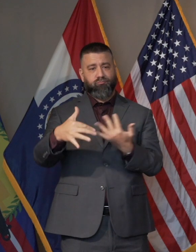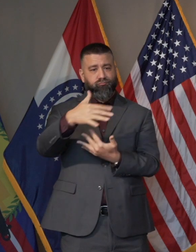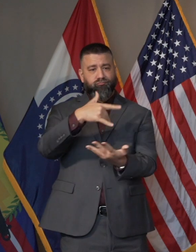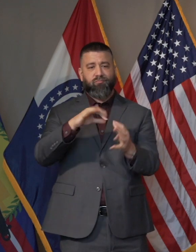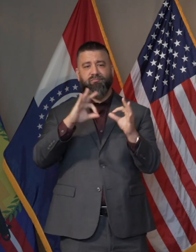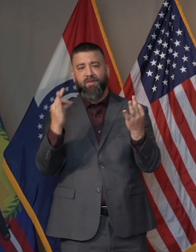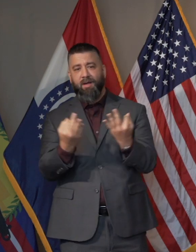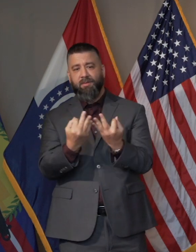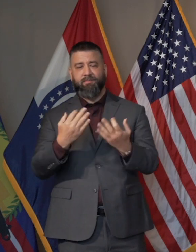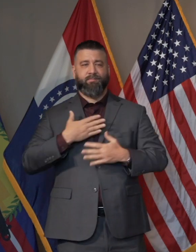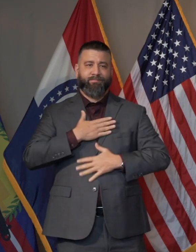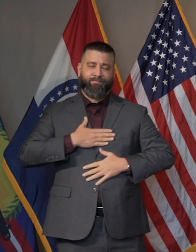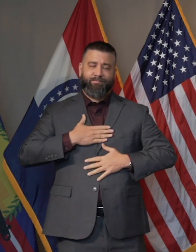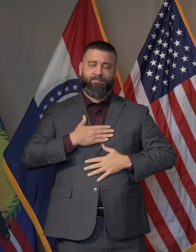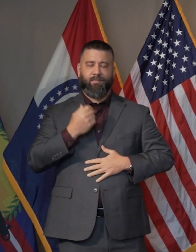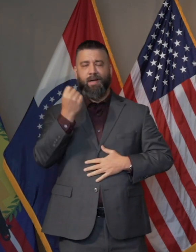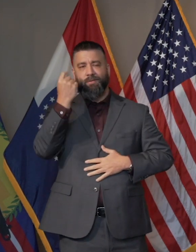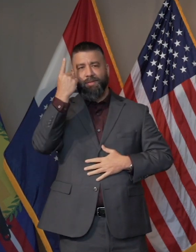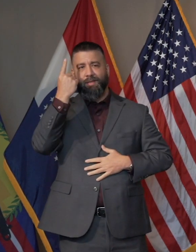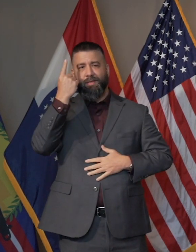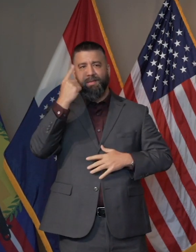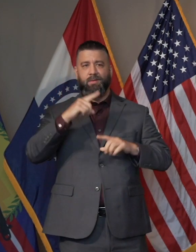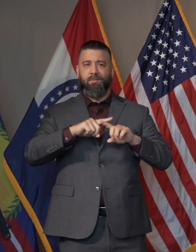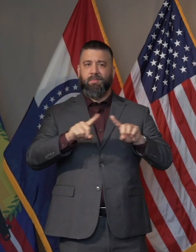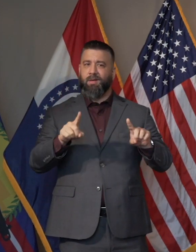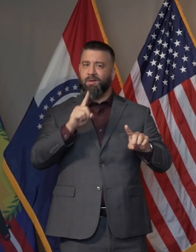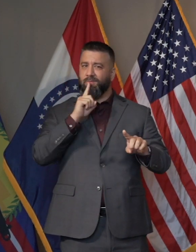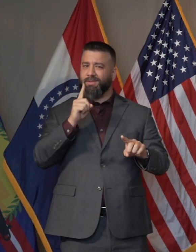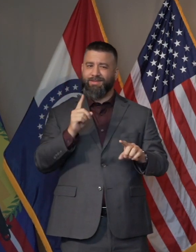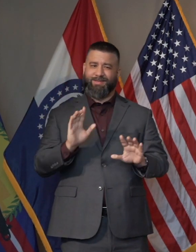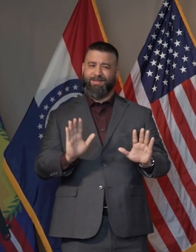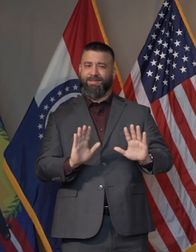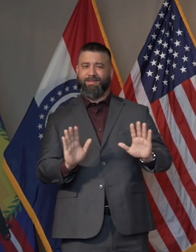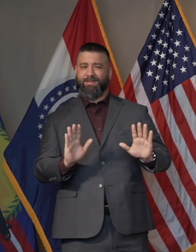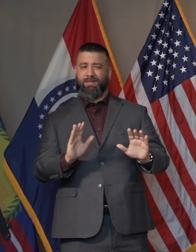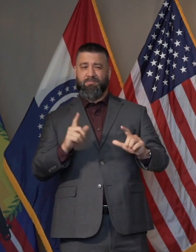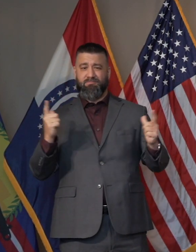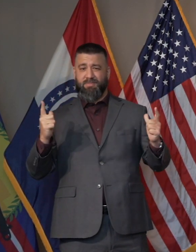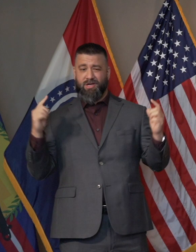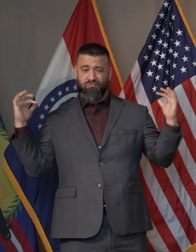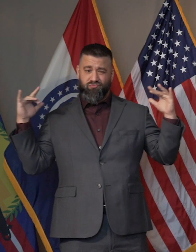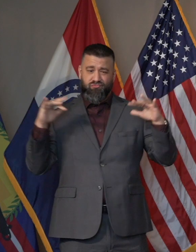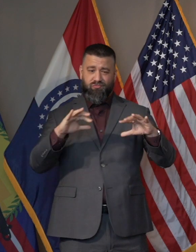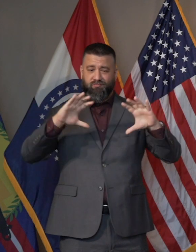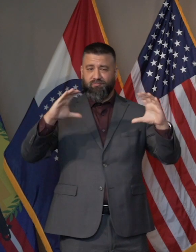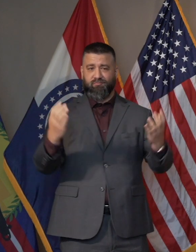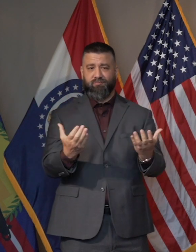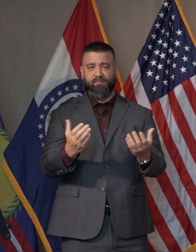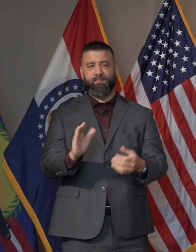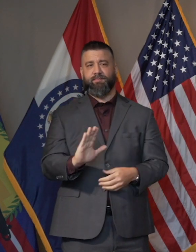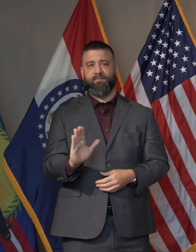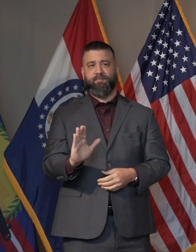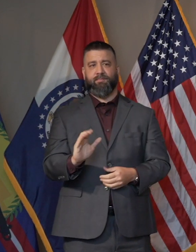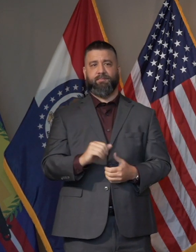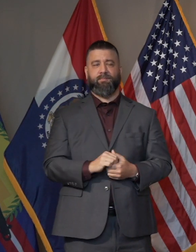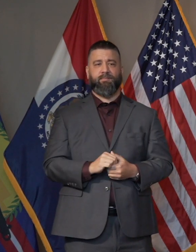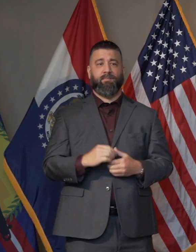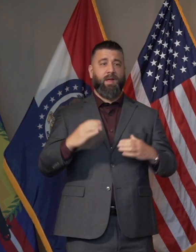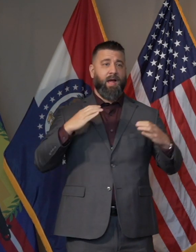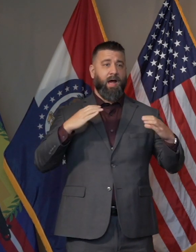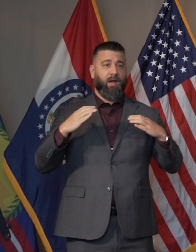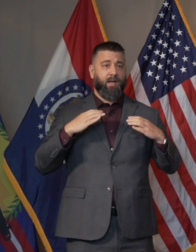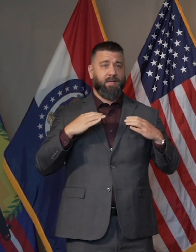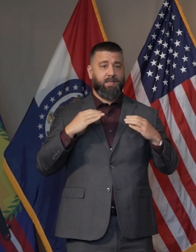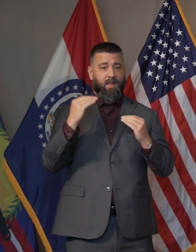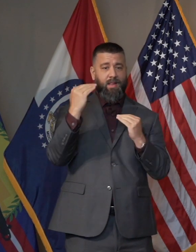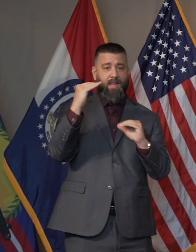that. However, we strongly discourage large traditional family gatherings. Your gatherings over the holidays should be